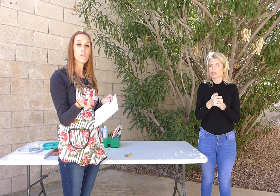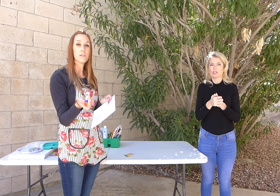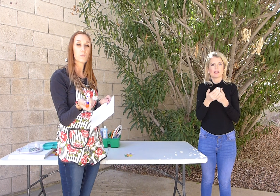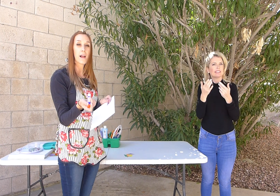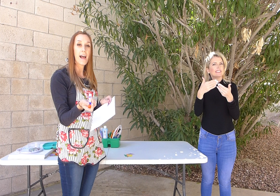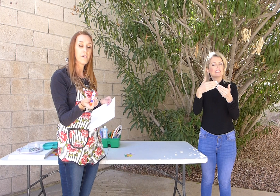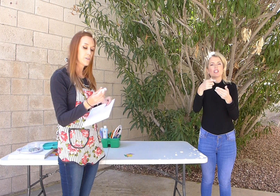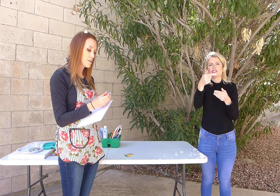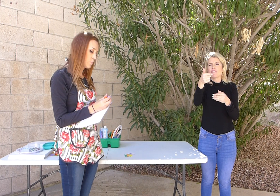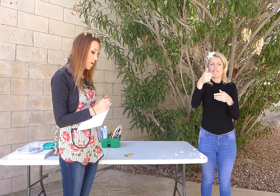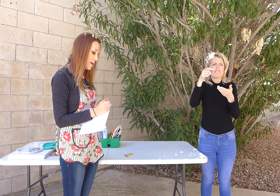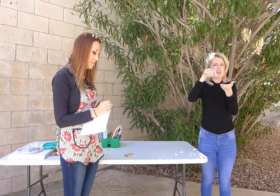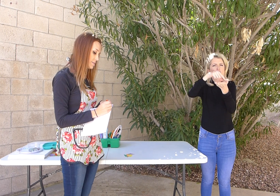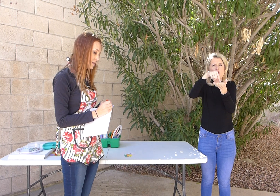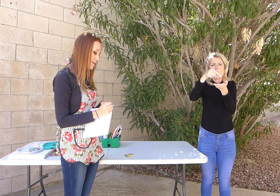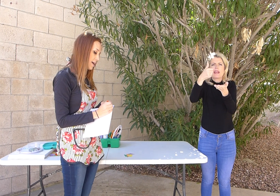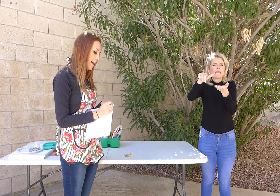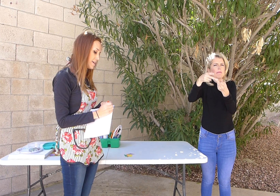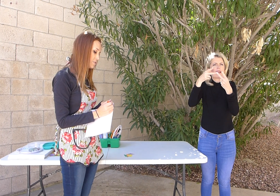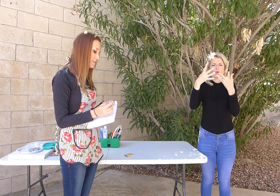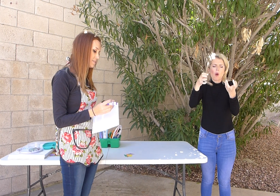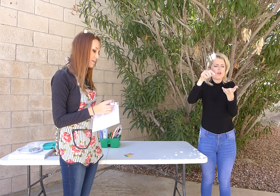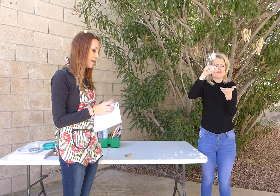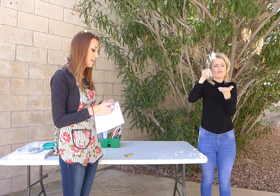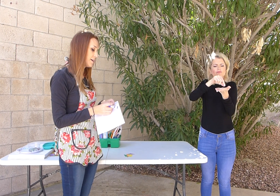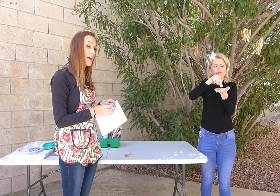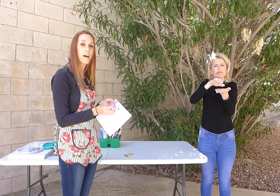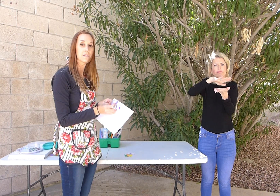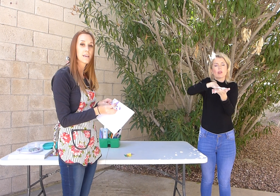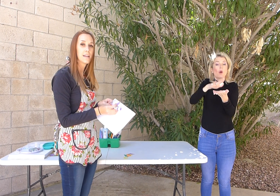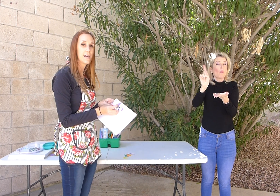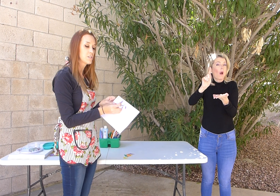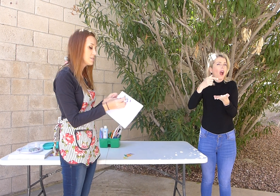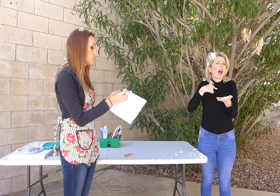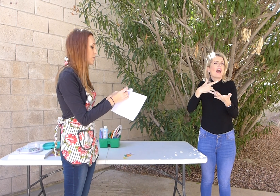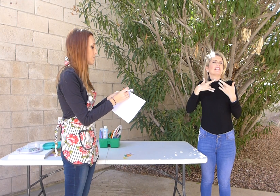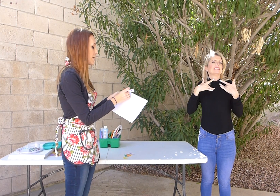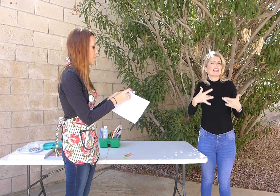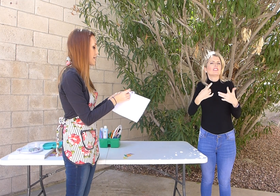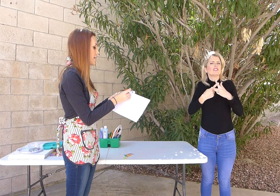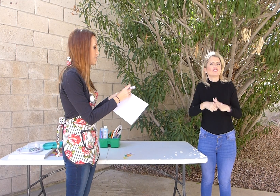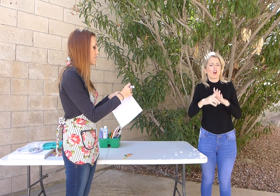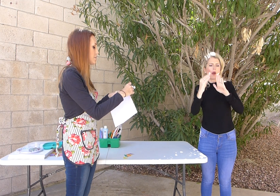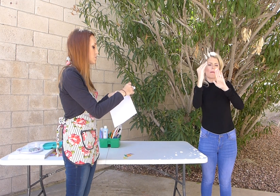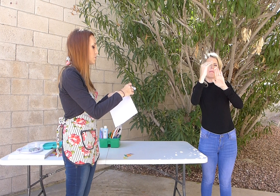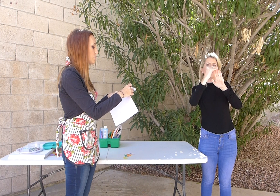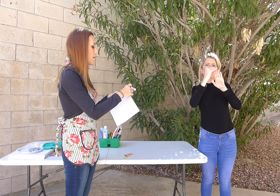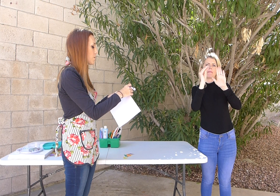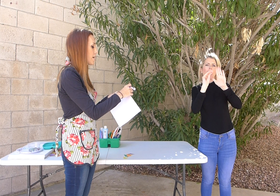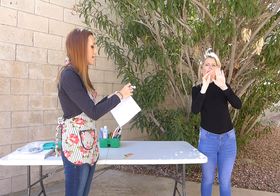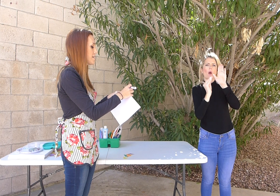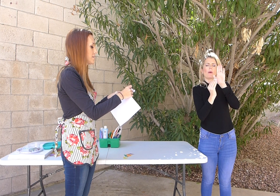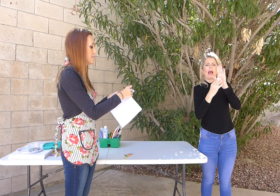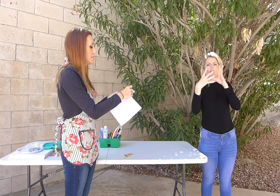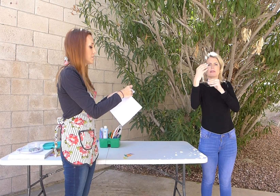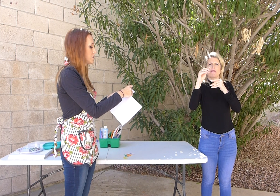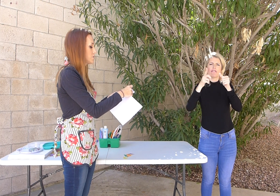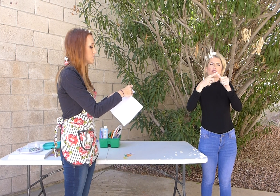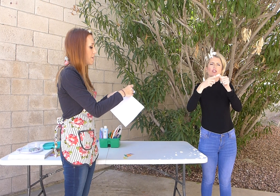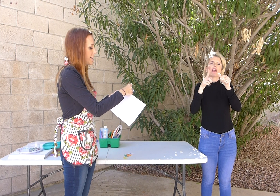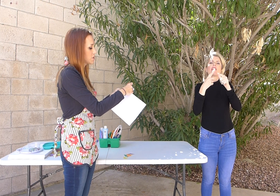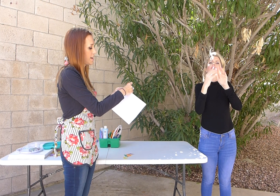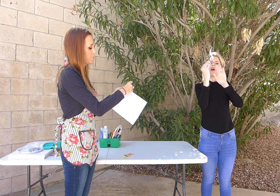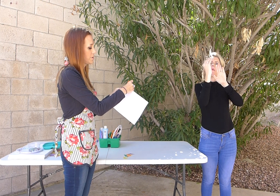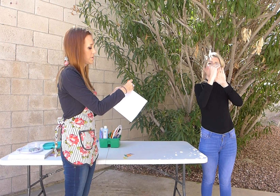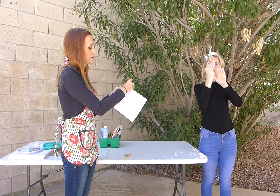You can glue these wherever you want. I usually start on the outside edges and work my way in, but there's no wrong way. So